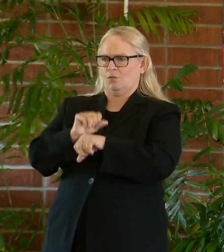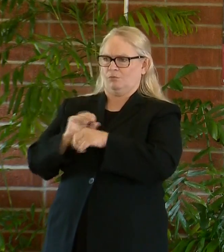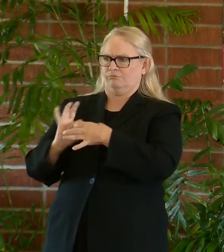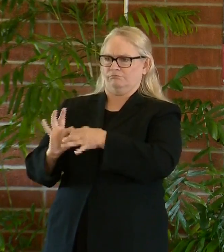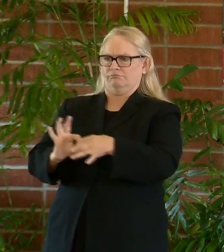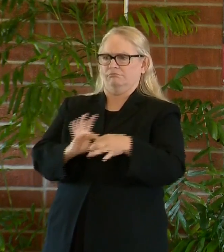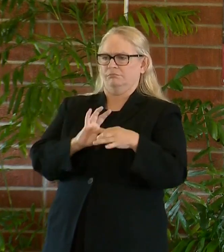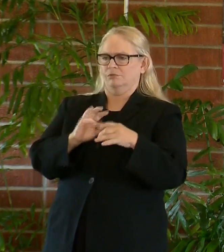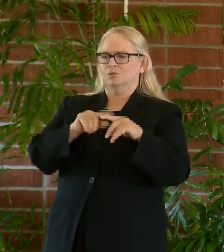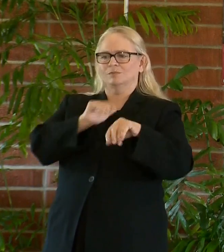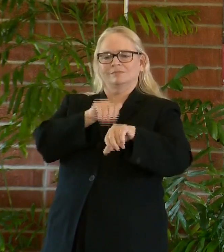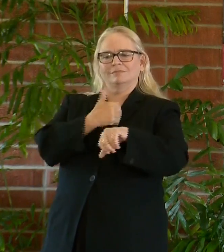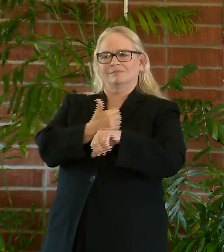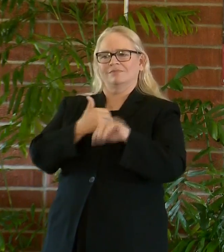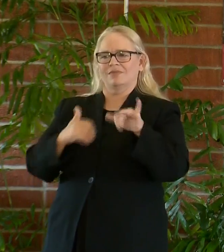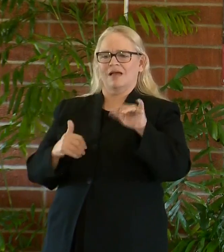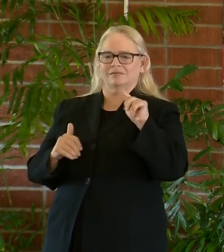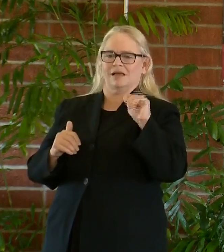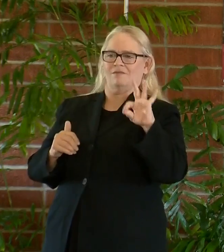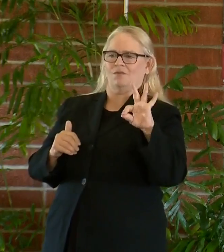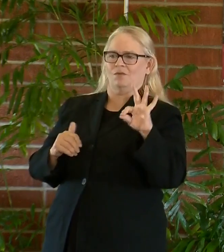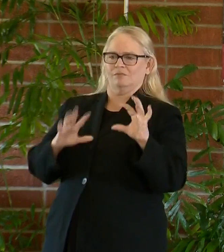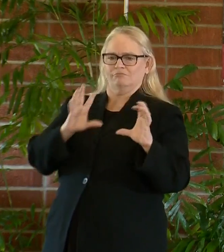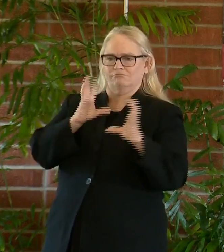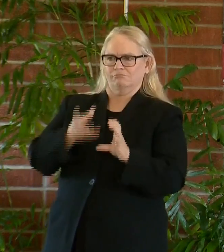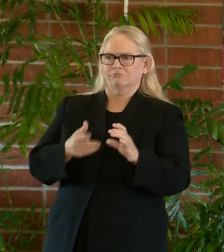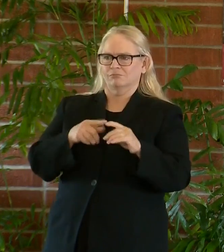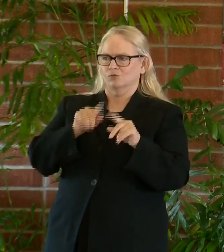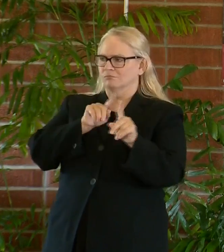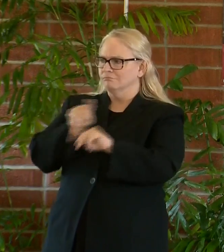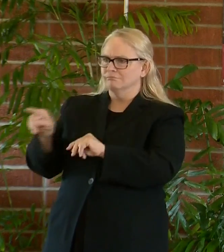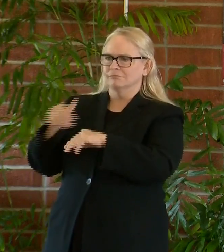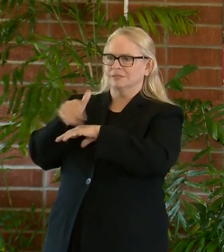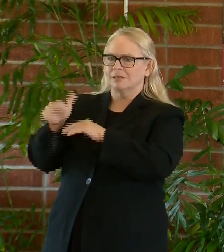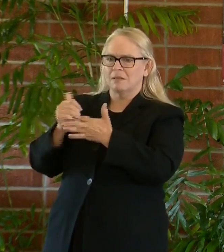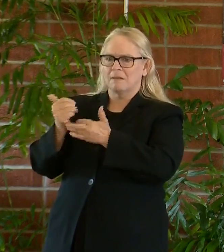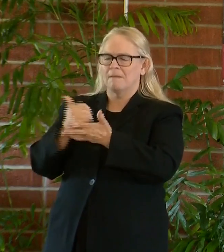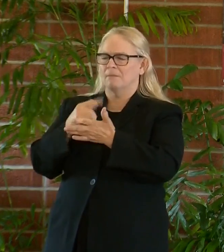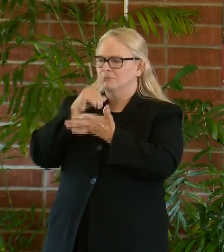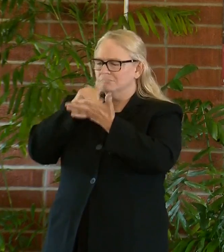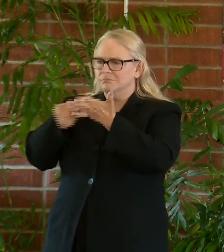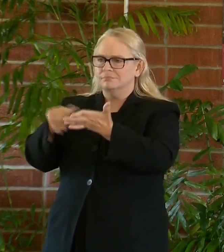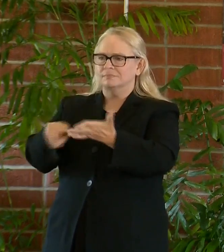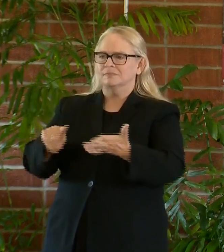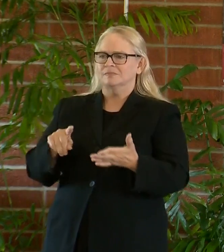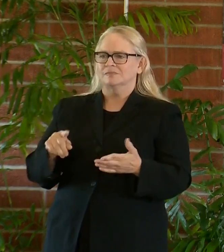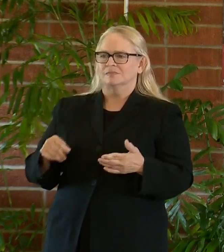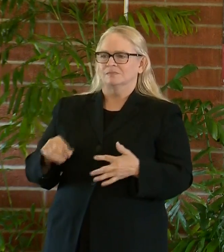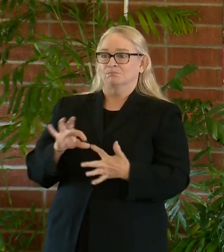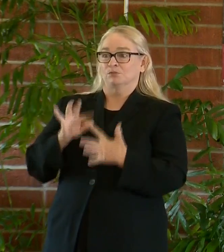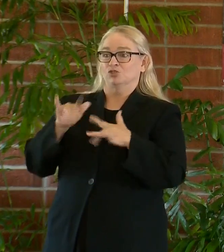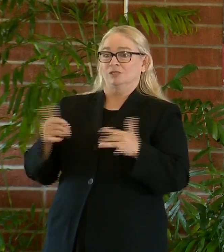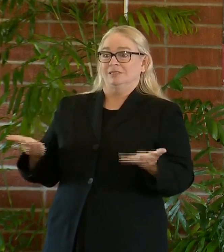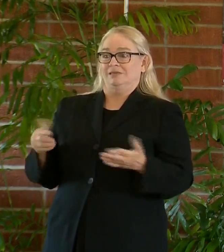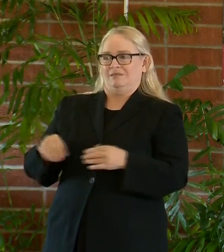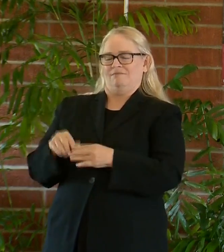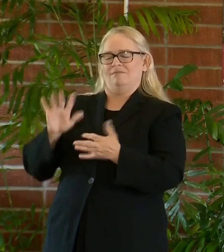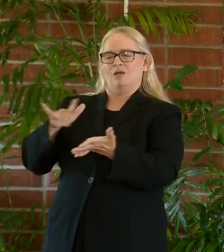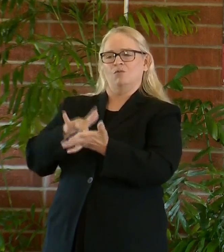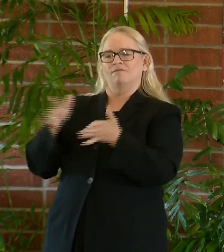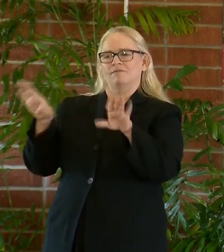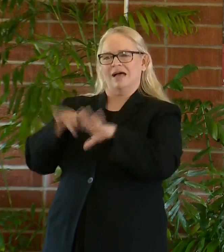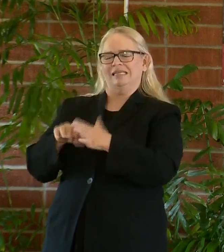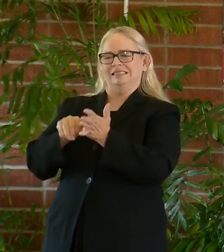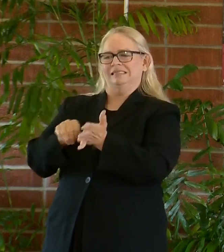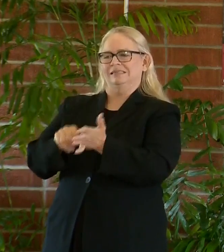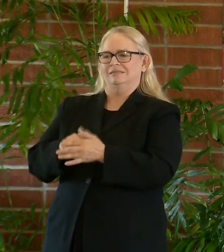framework to get ahead in terms of mitigating the spread of this virus in the Valley, learning the lessons from Imperial